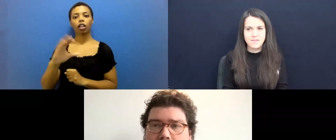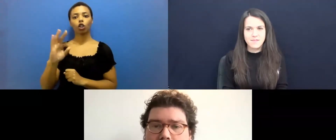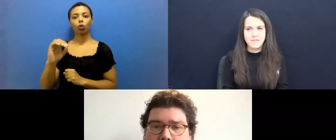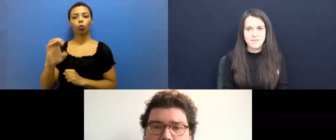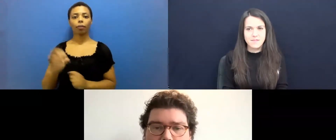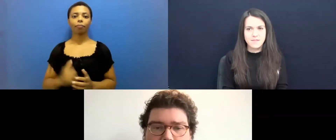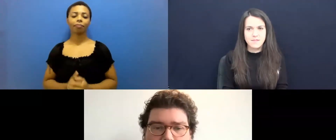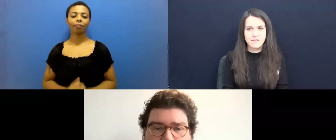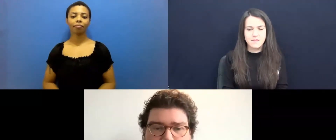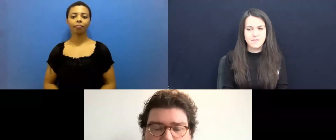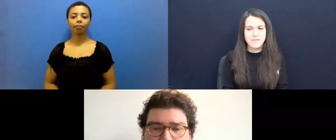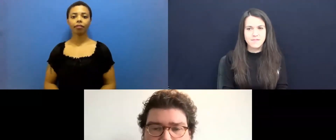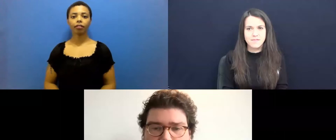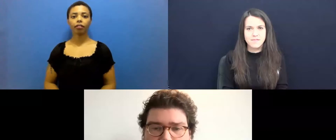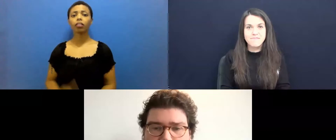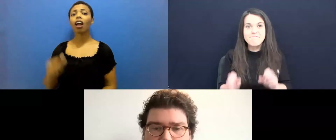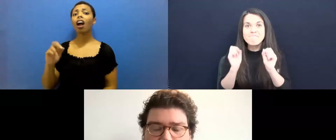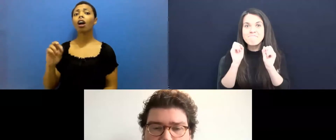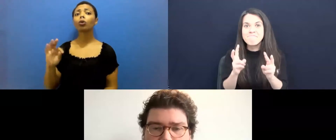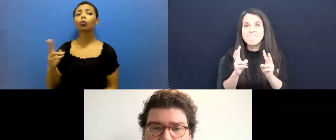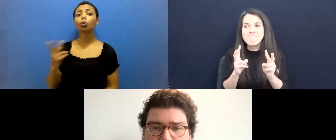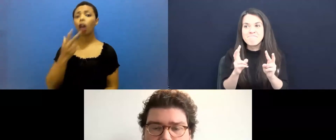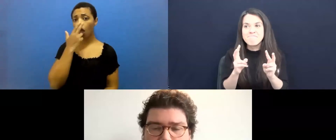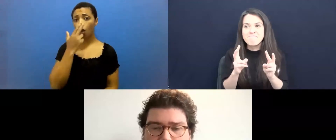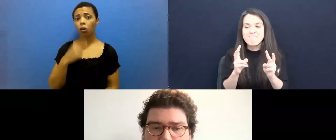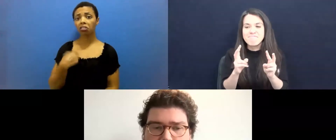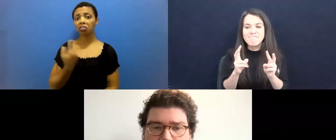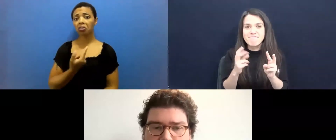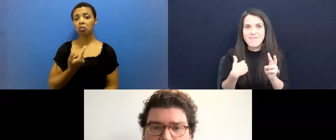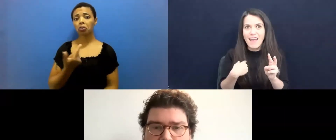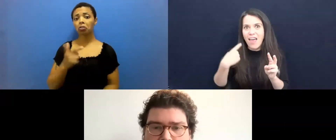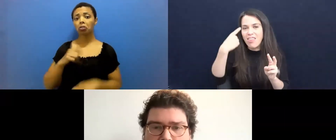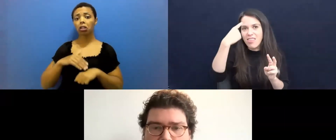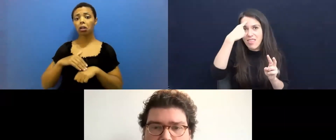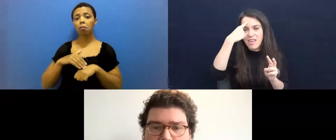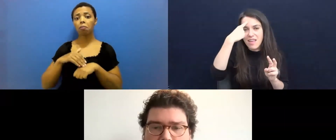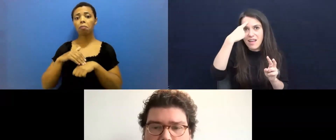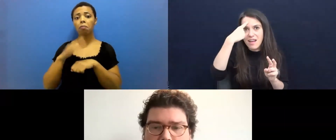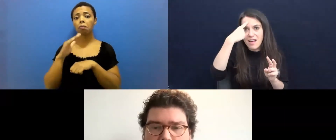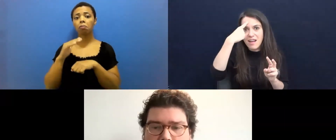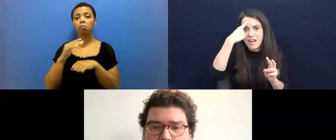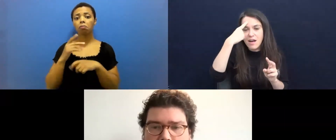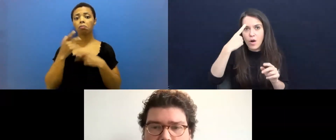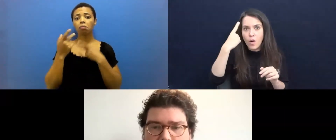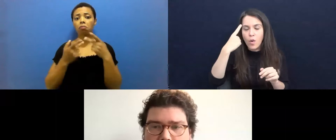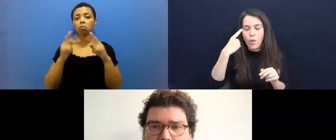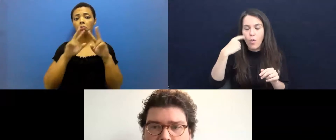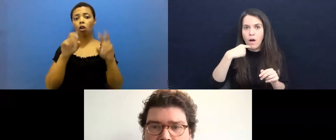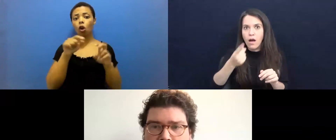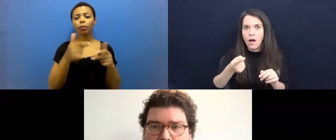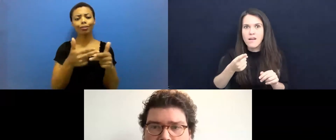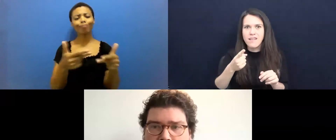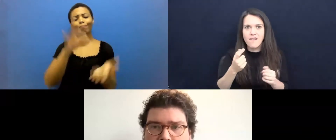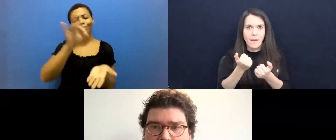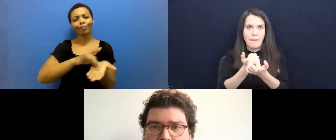Arthur, I think we don't mention anything about one-to-many facilities that have been